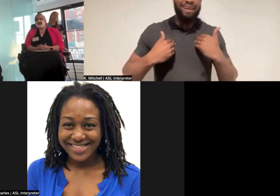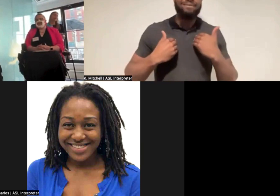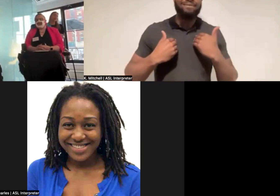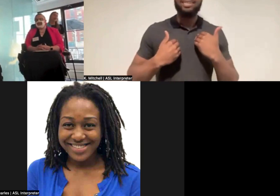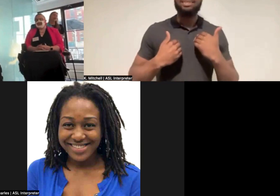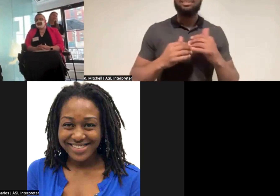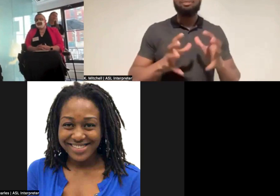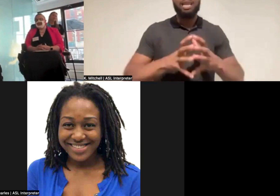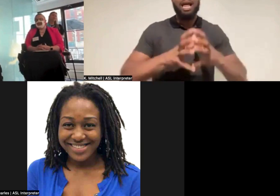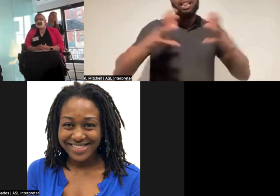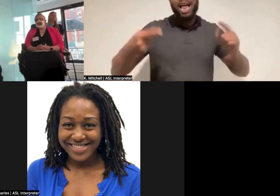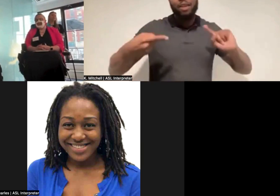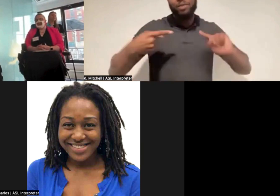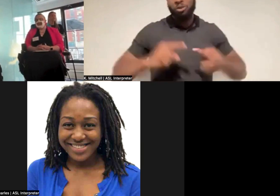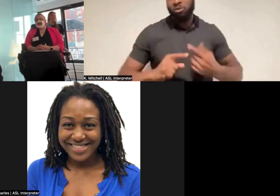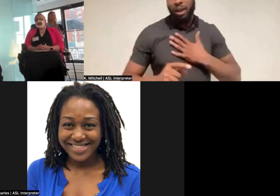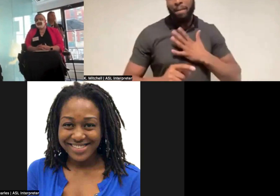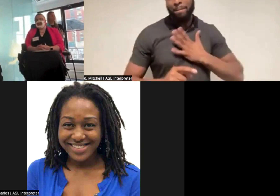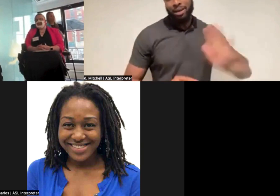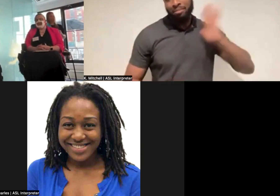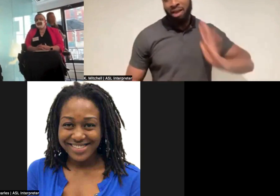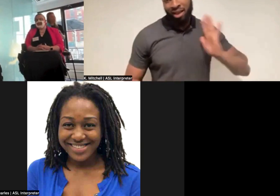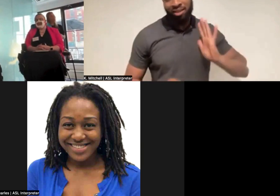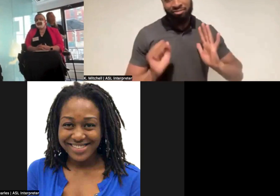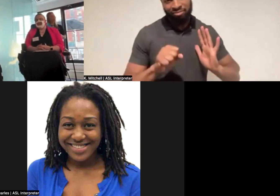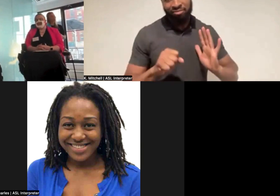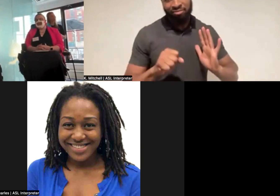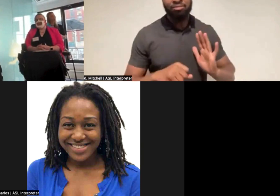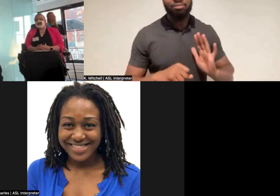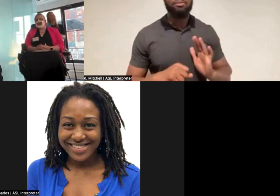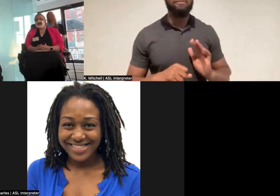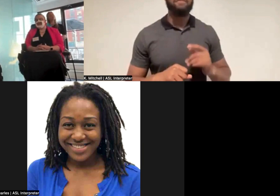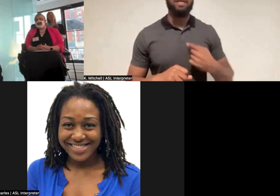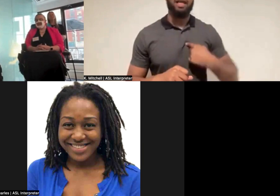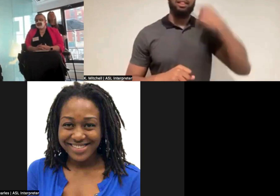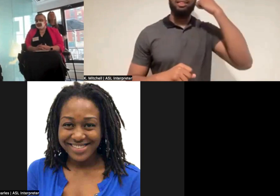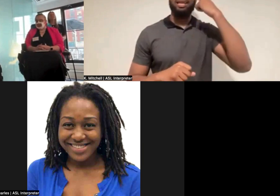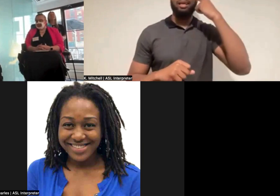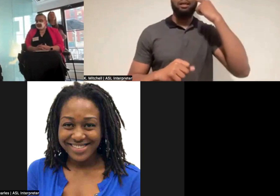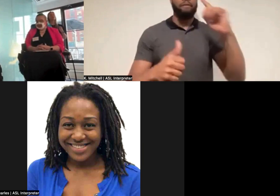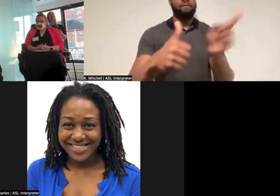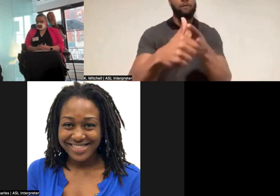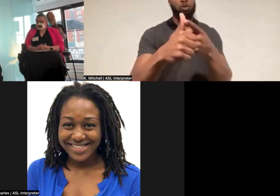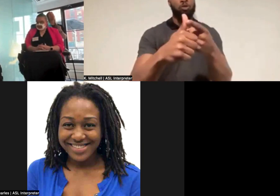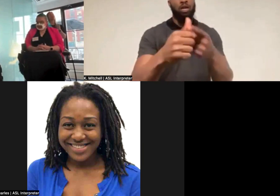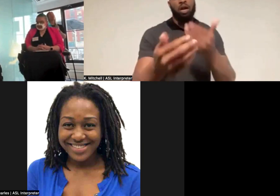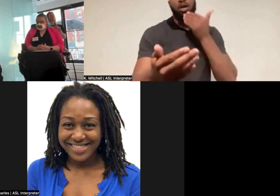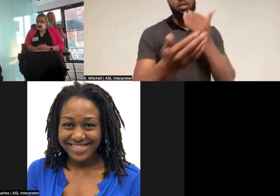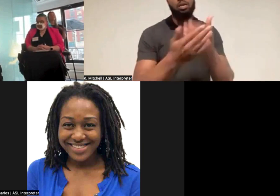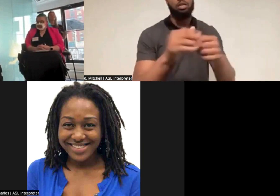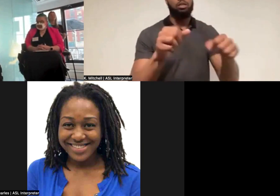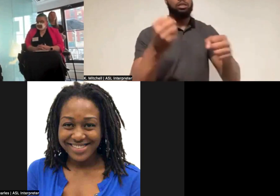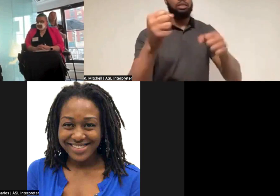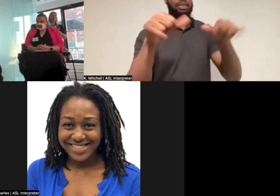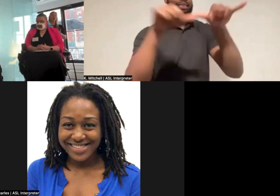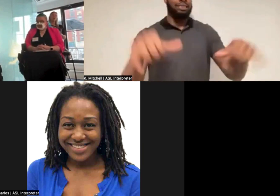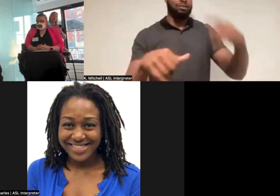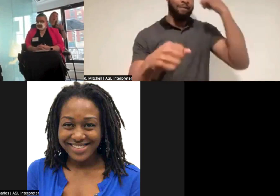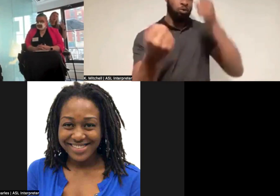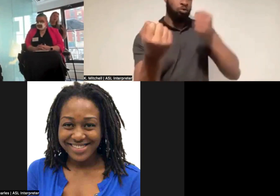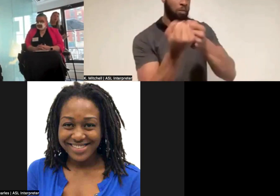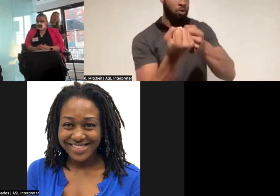I think, having a good support system really helped me, having an